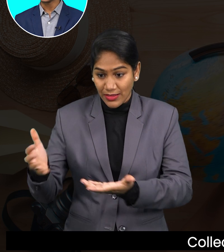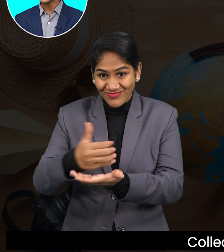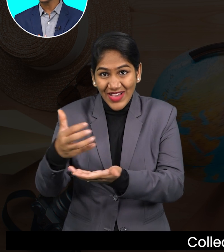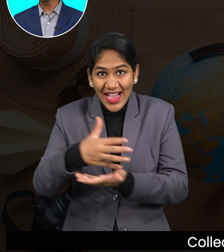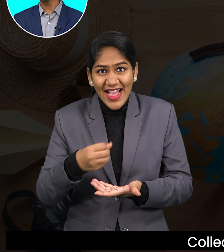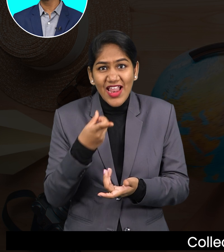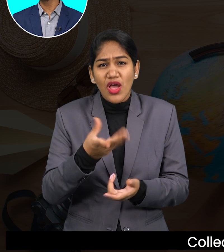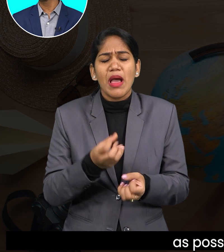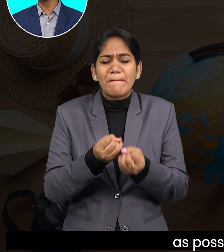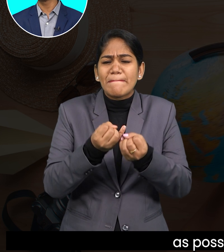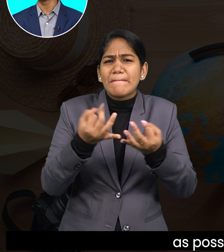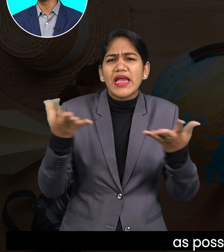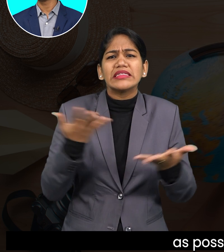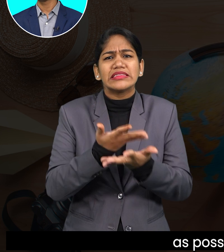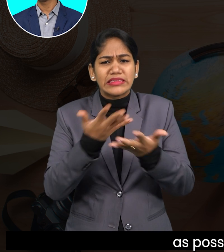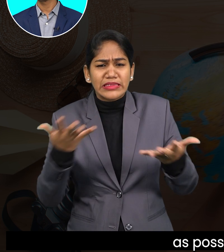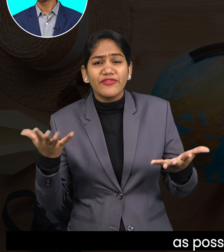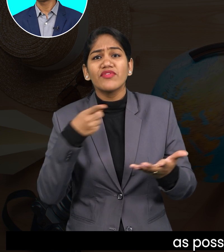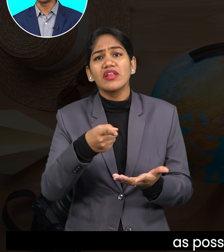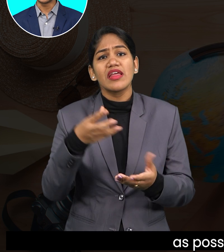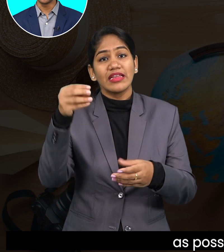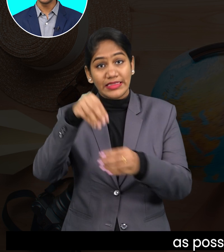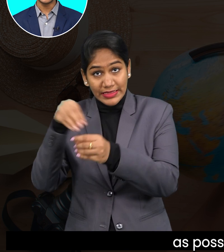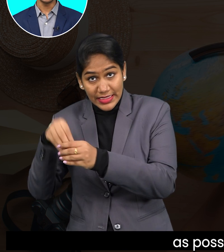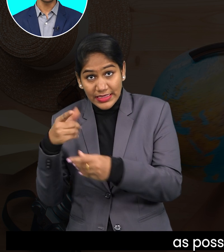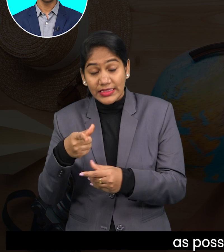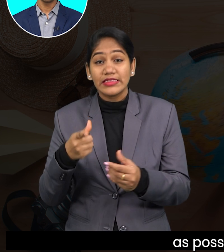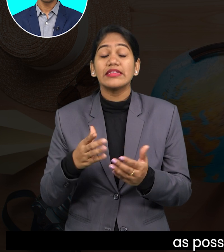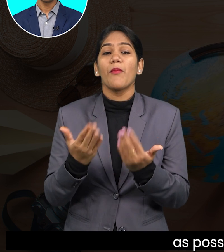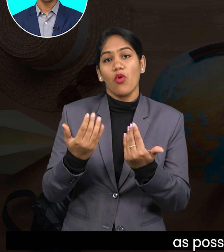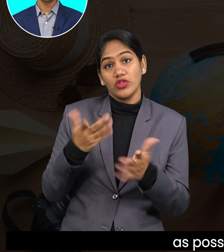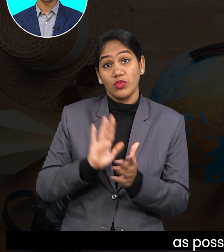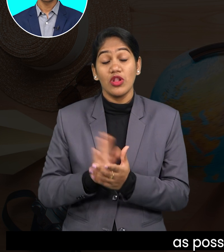Collect as many objects as possible from around like